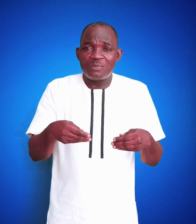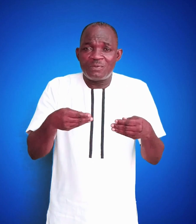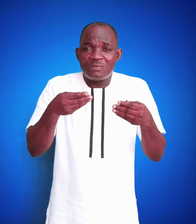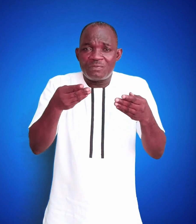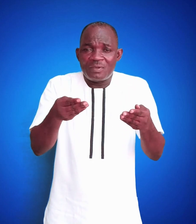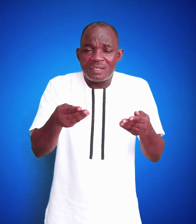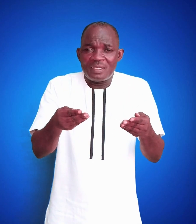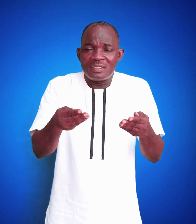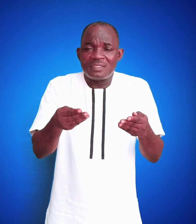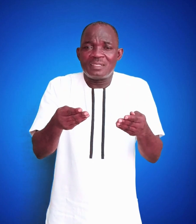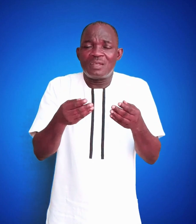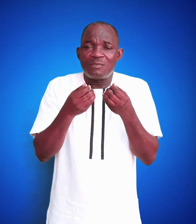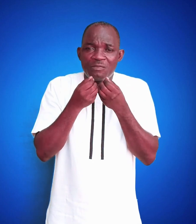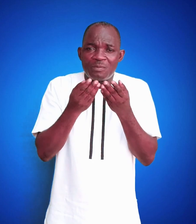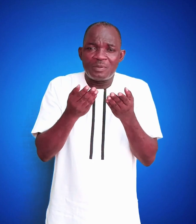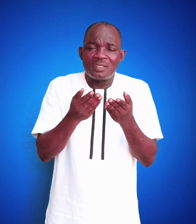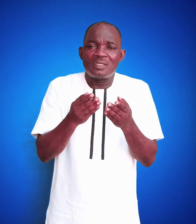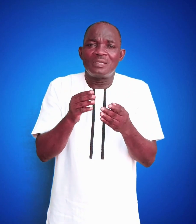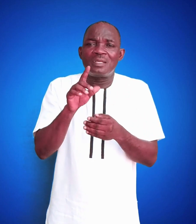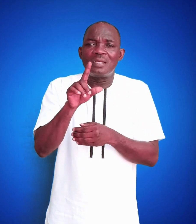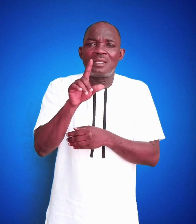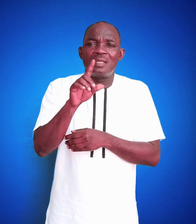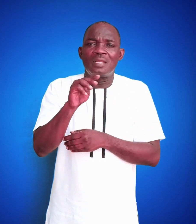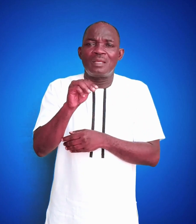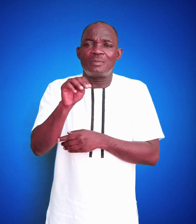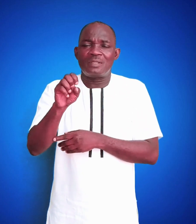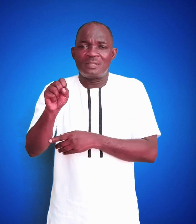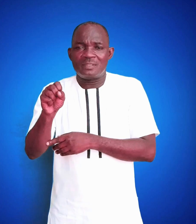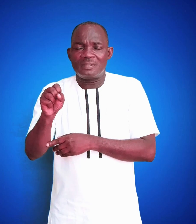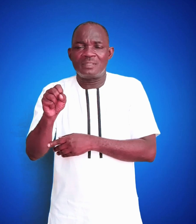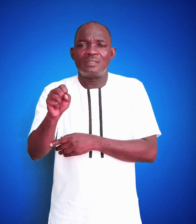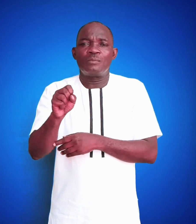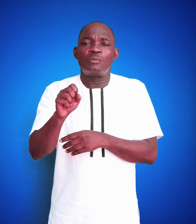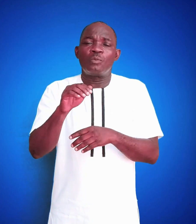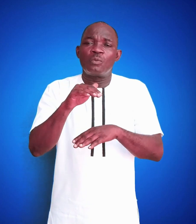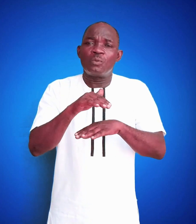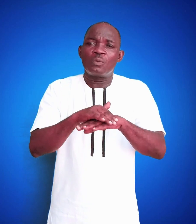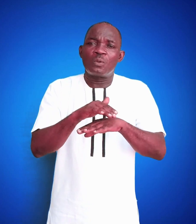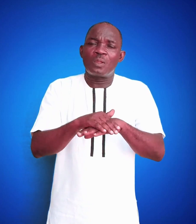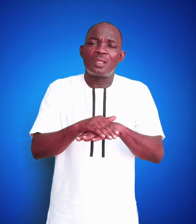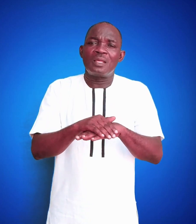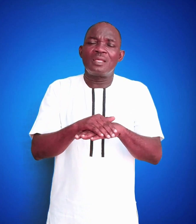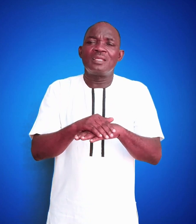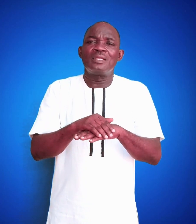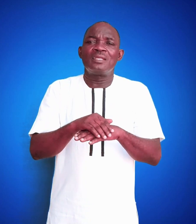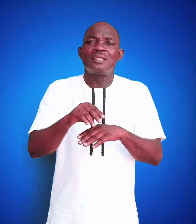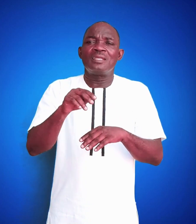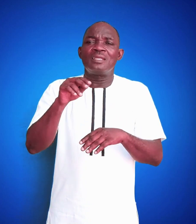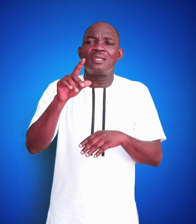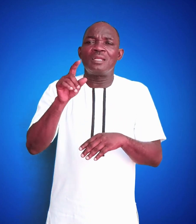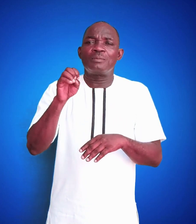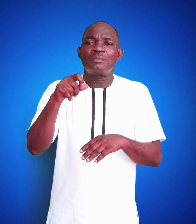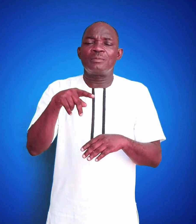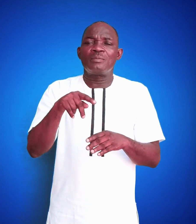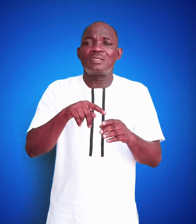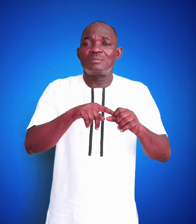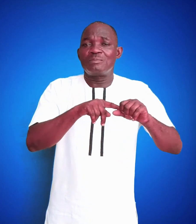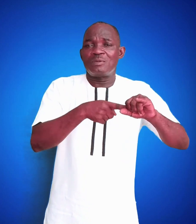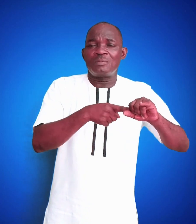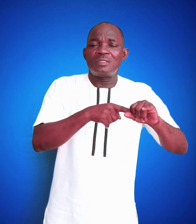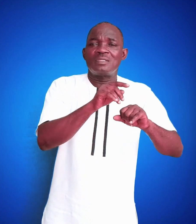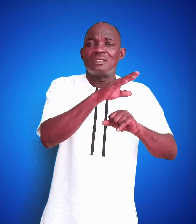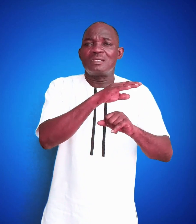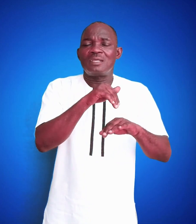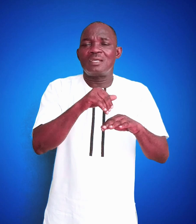Provide update to LMS on LEAP's implementation